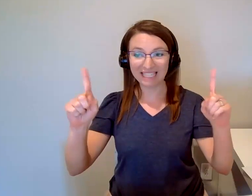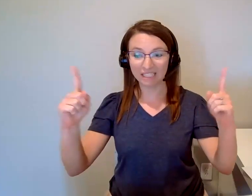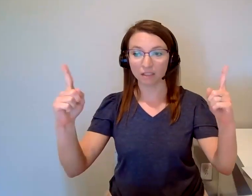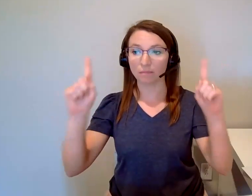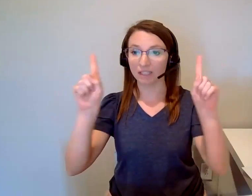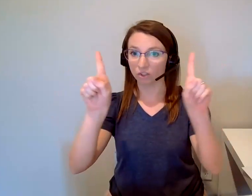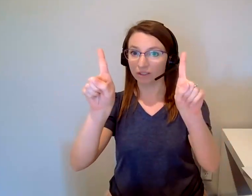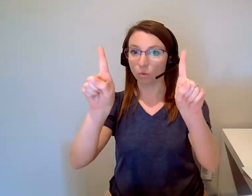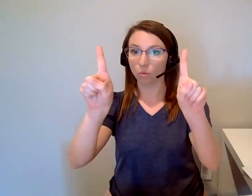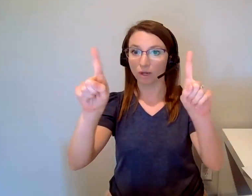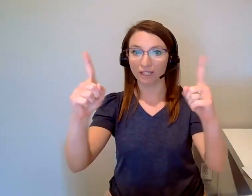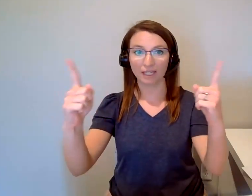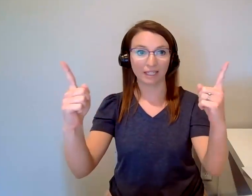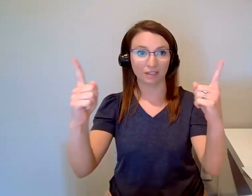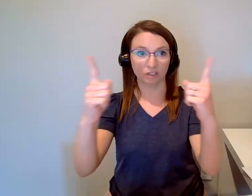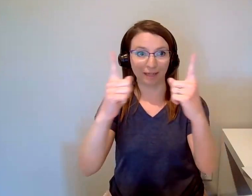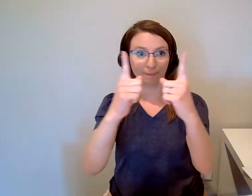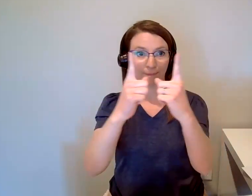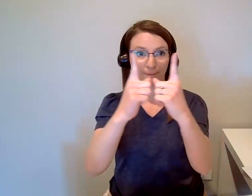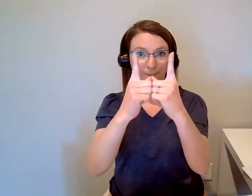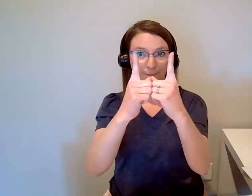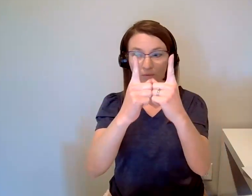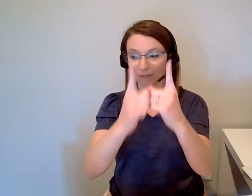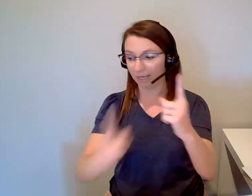meet, make sure it's a one handshake, okay?